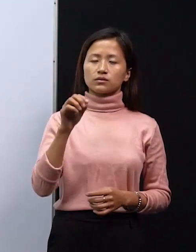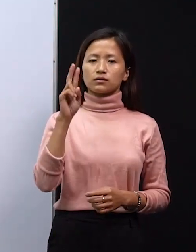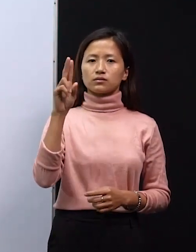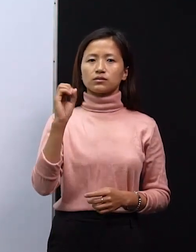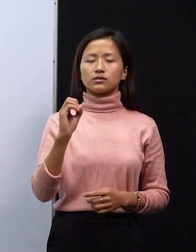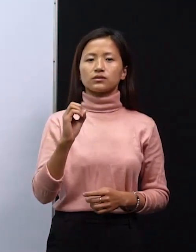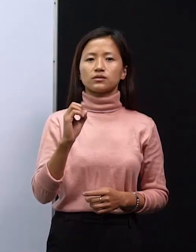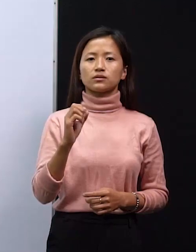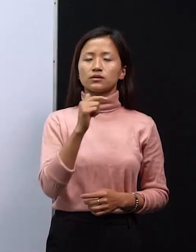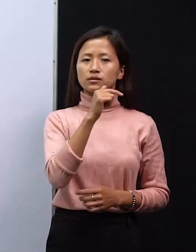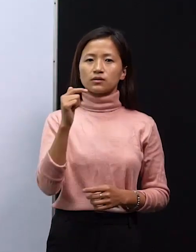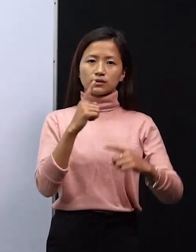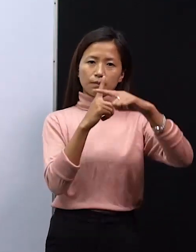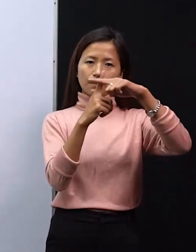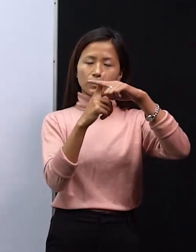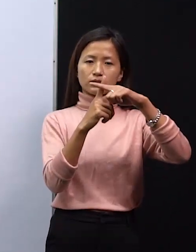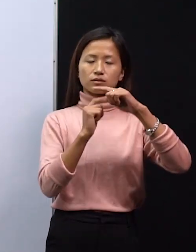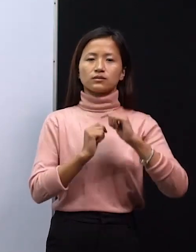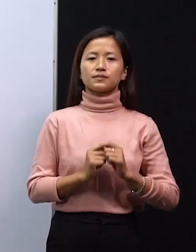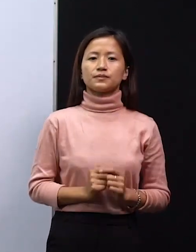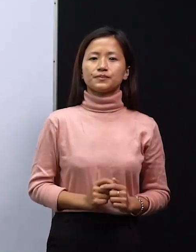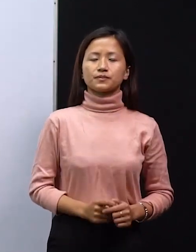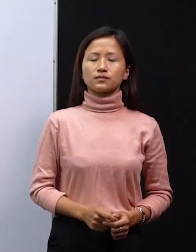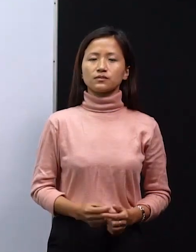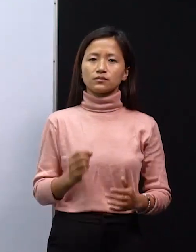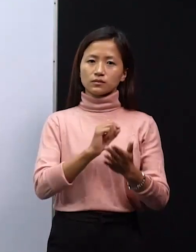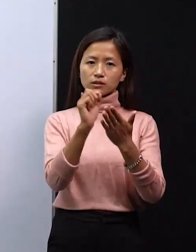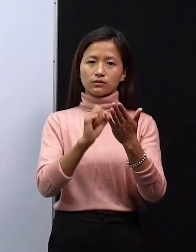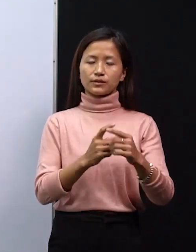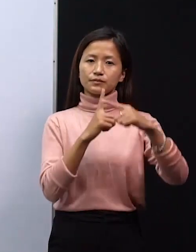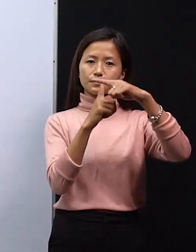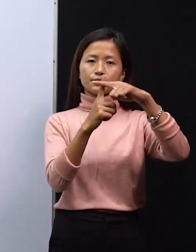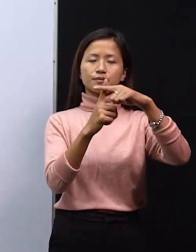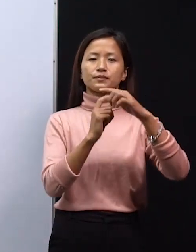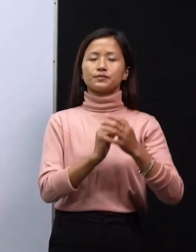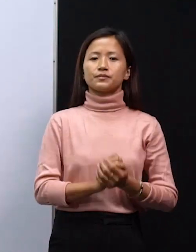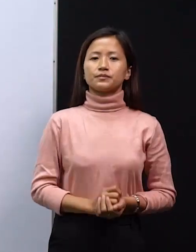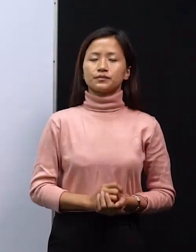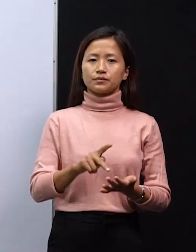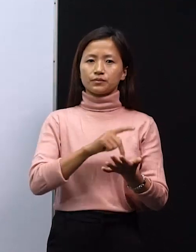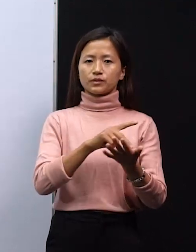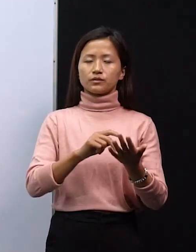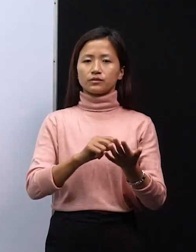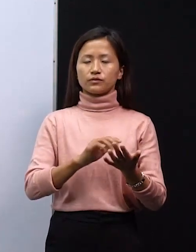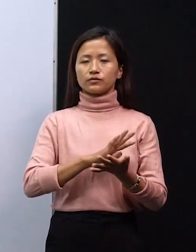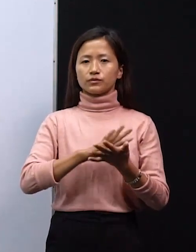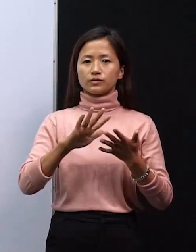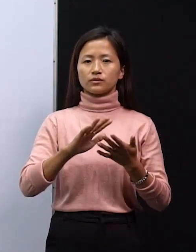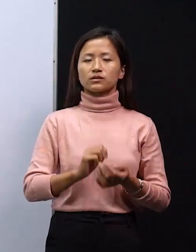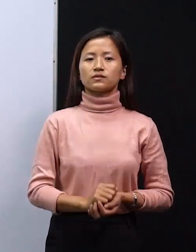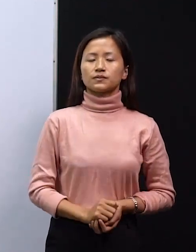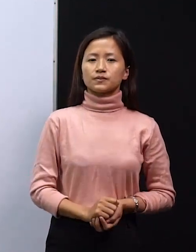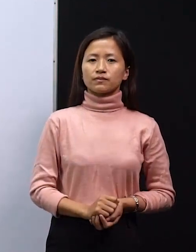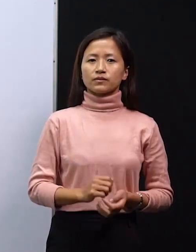means the sign of 20 is plus. So I'm going to write plus here. Right? So this part is over. Now the final,